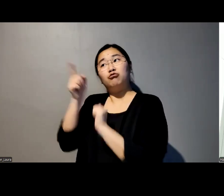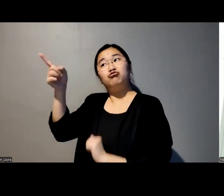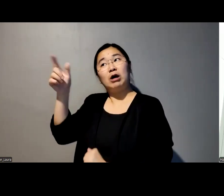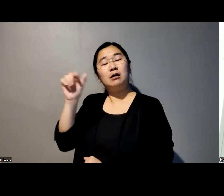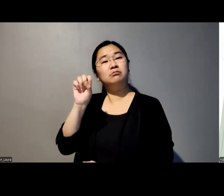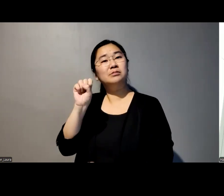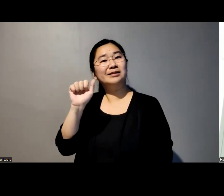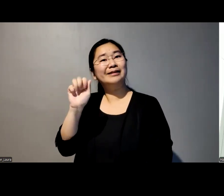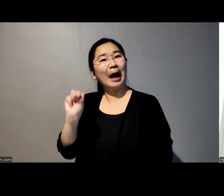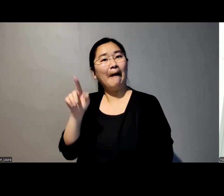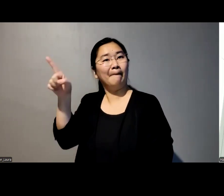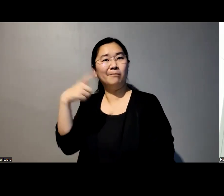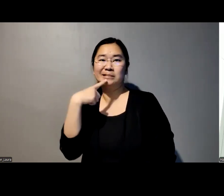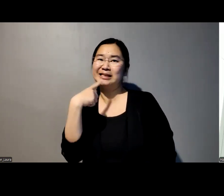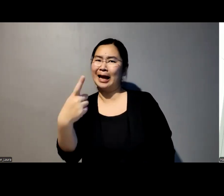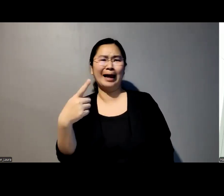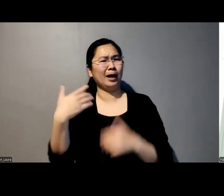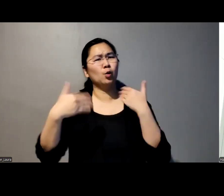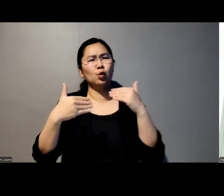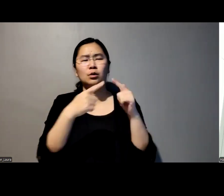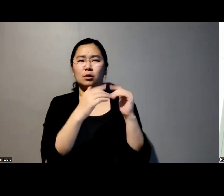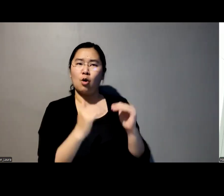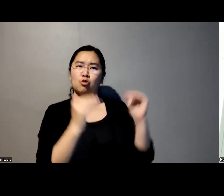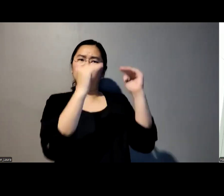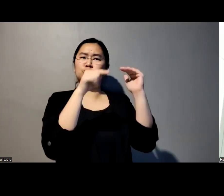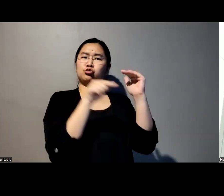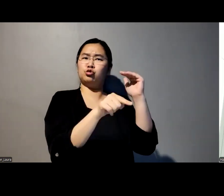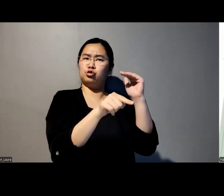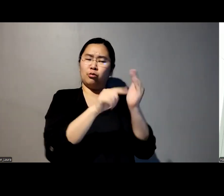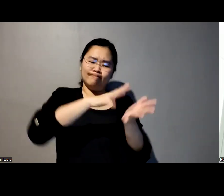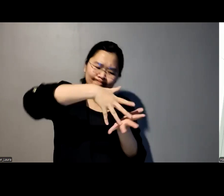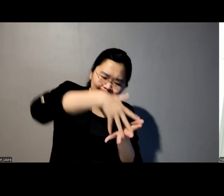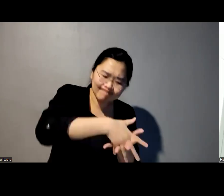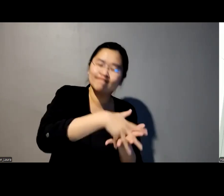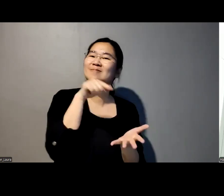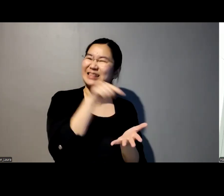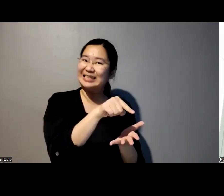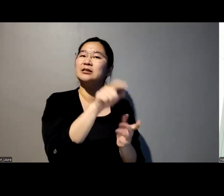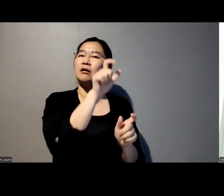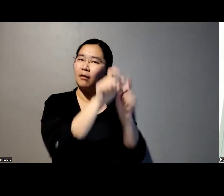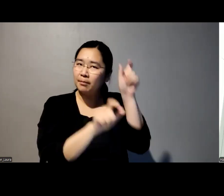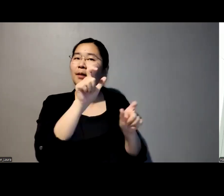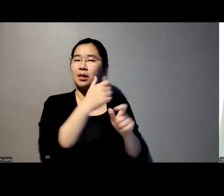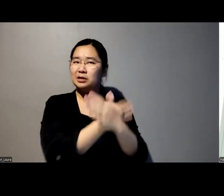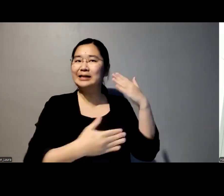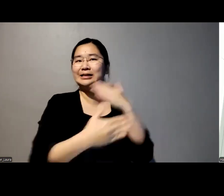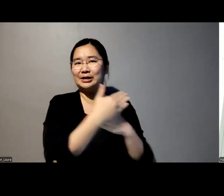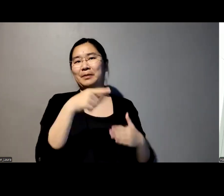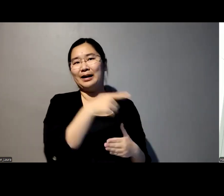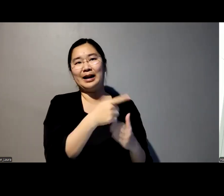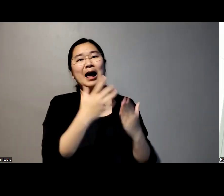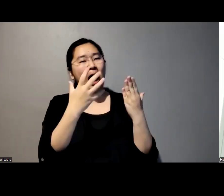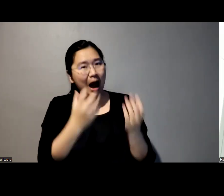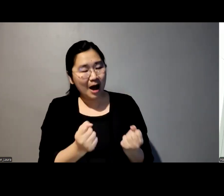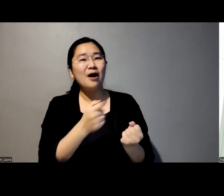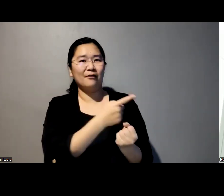the parents and family members of people with disabilities, including people with all kinds of disabilities, not only sensory and physical, have